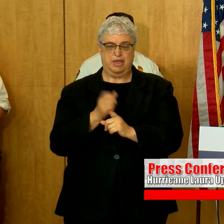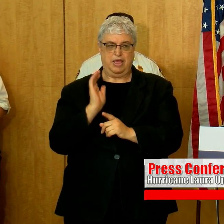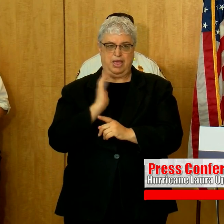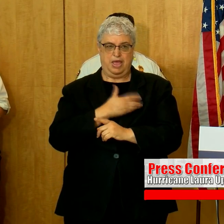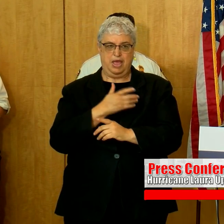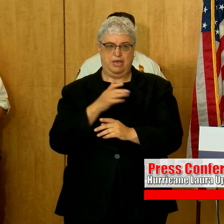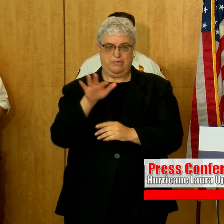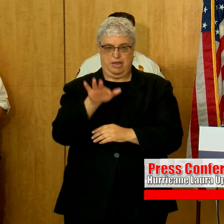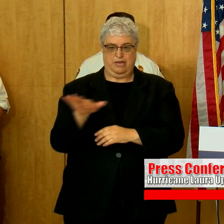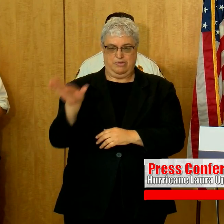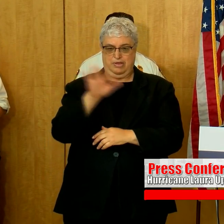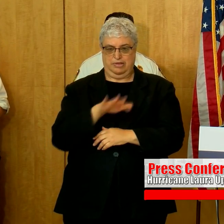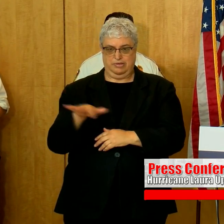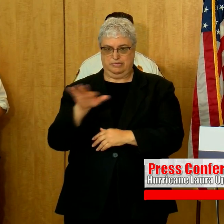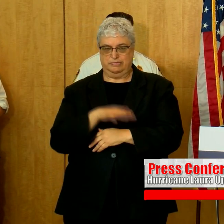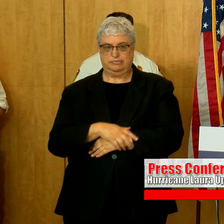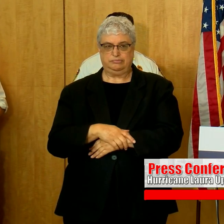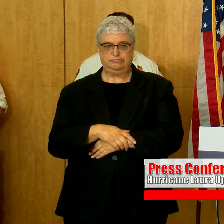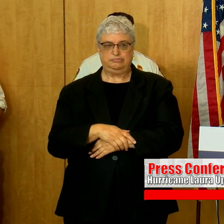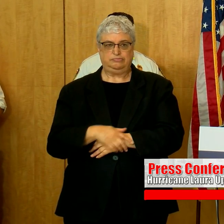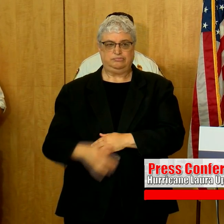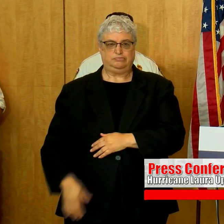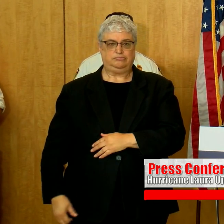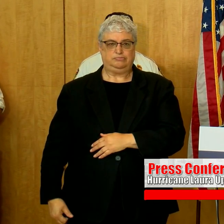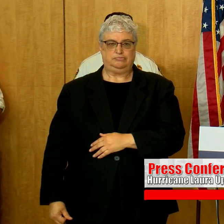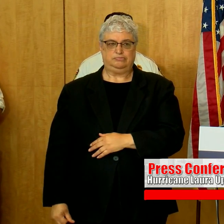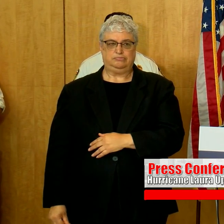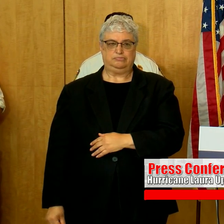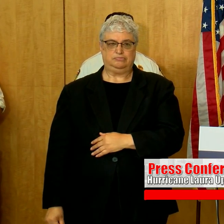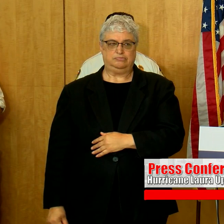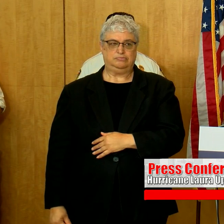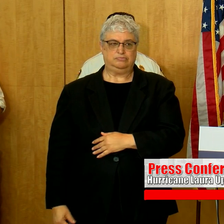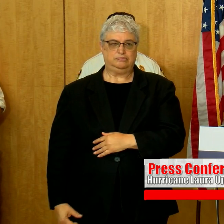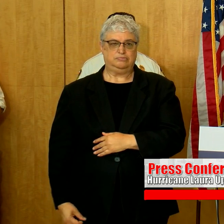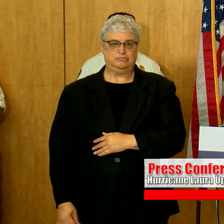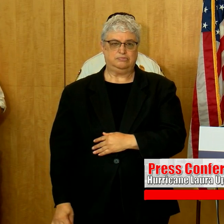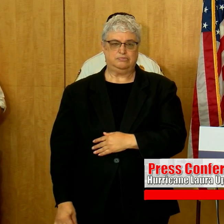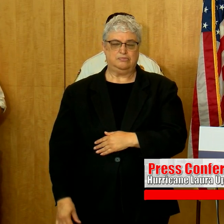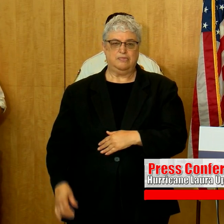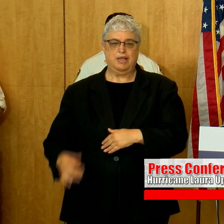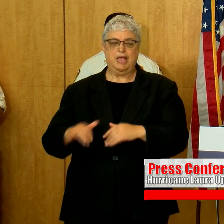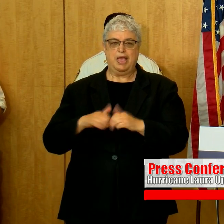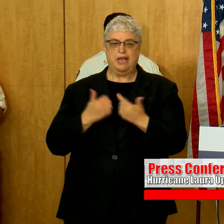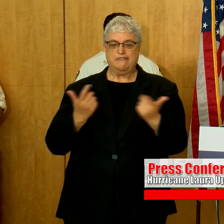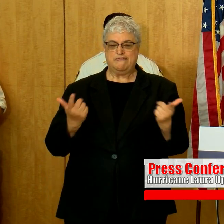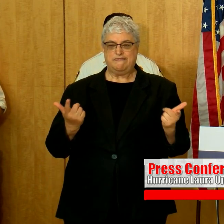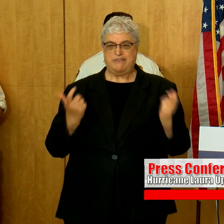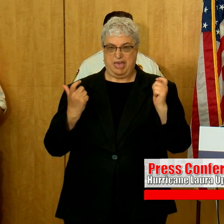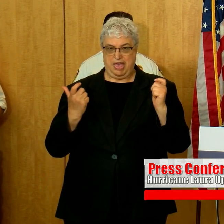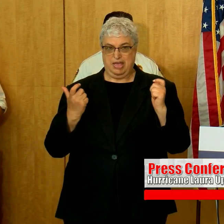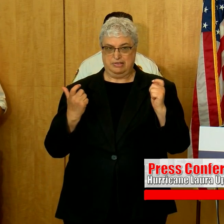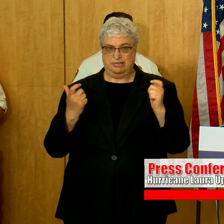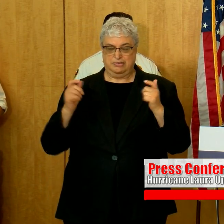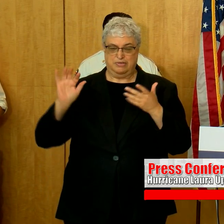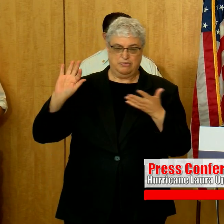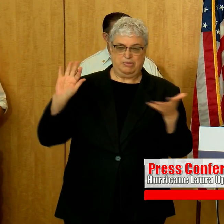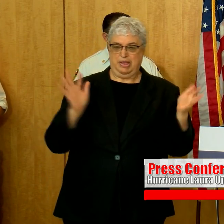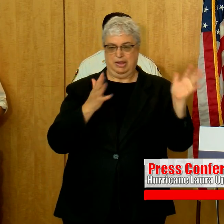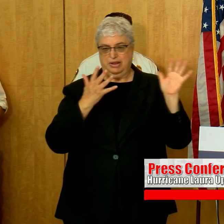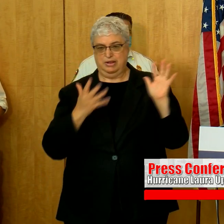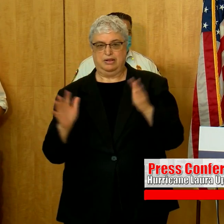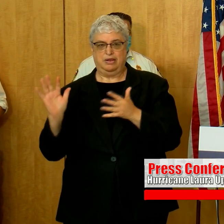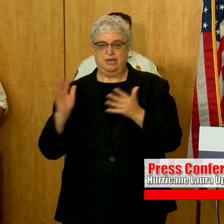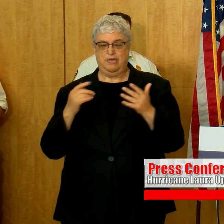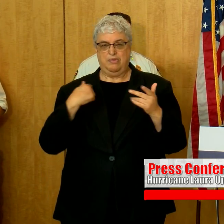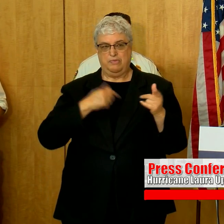our area. It will have an impact, for example, on the velocity of the wind. And right now,